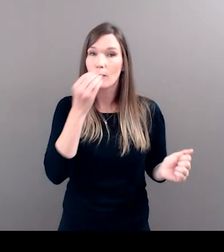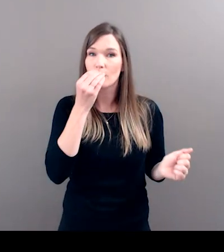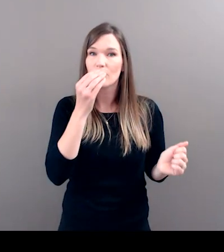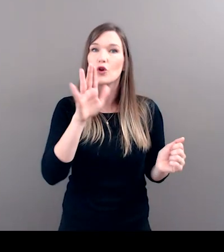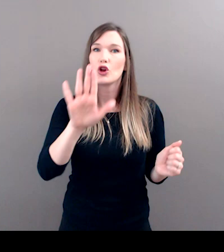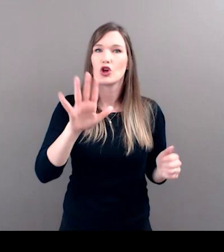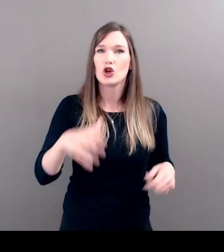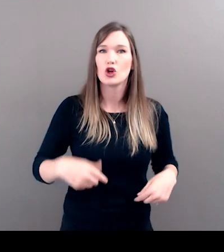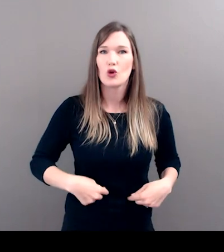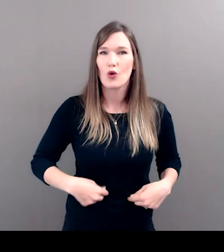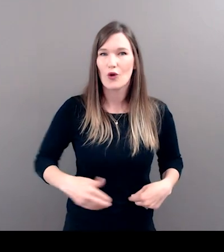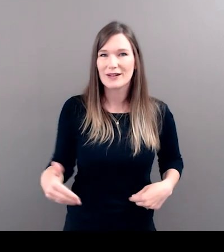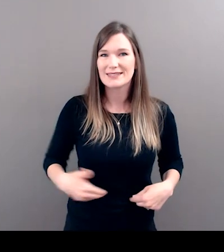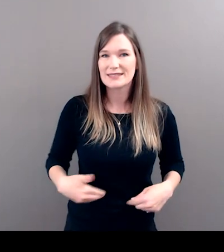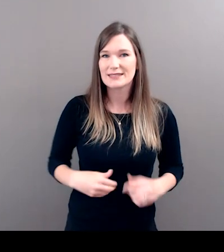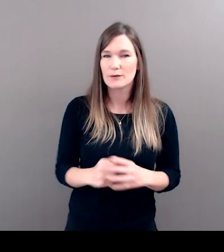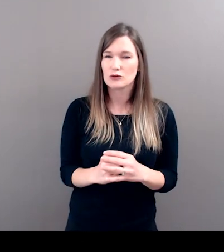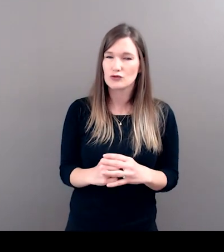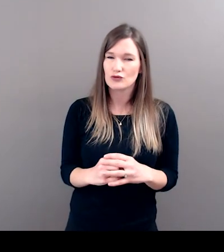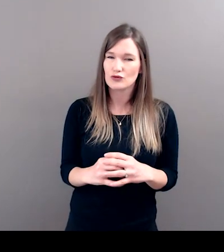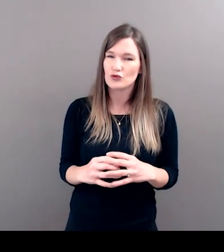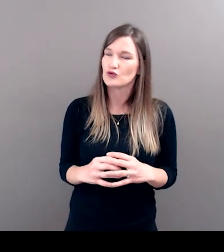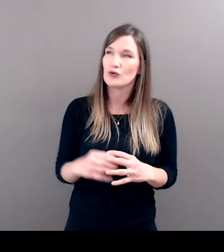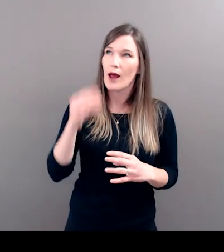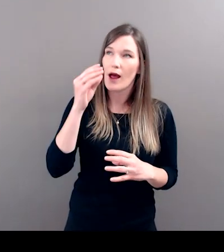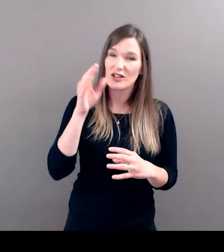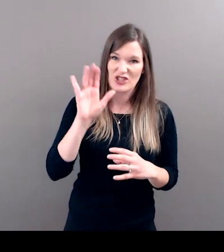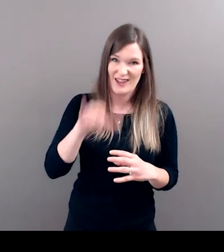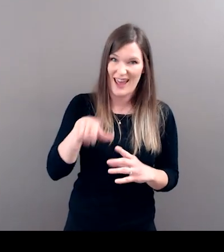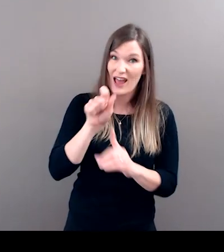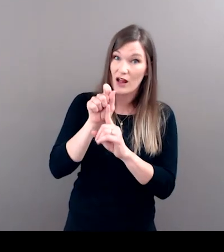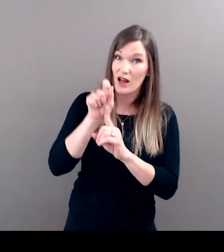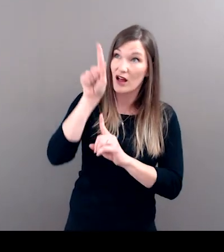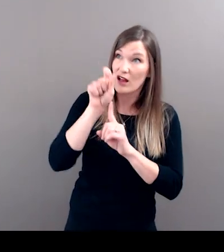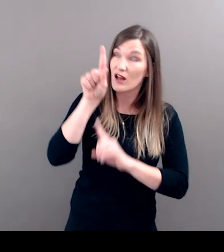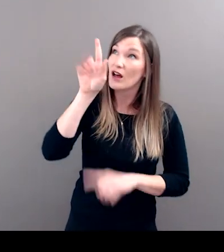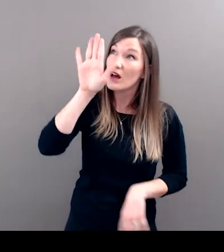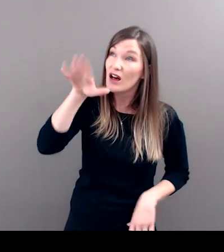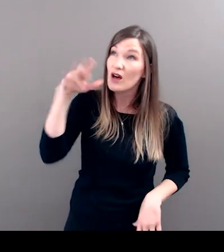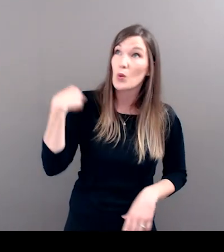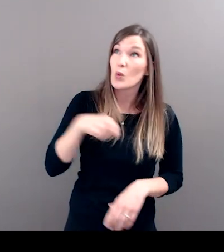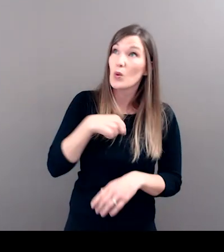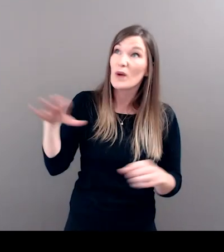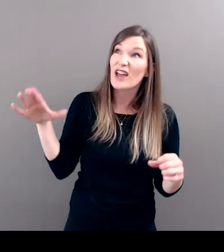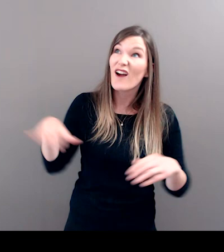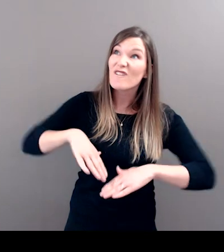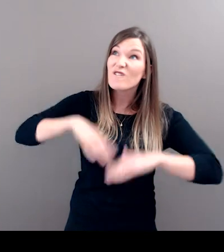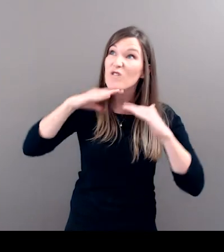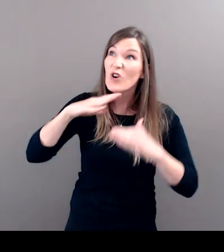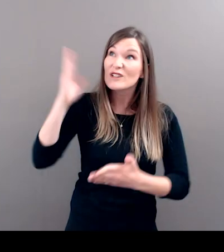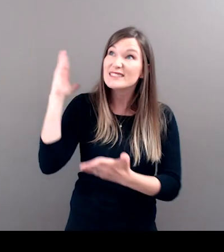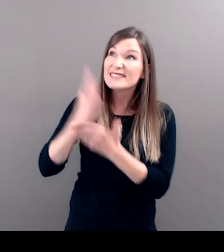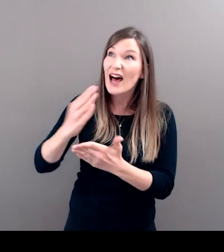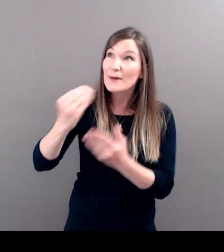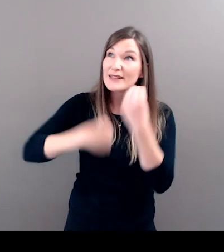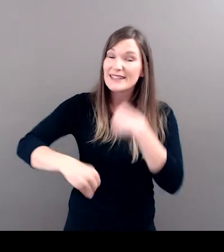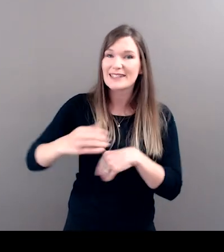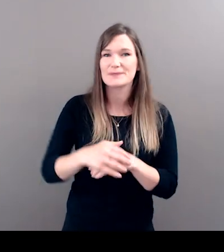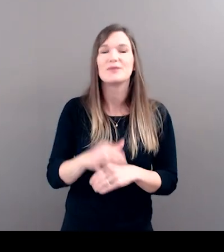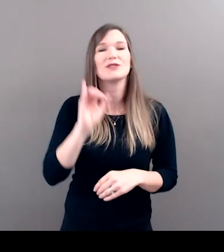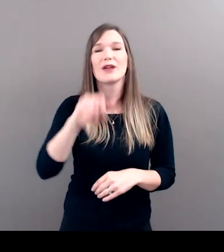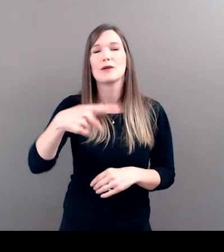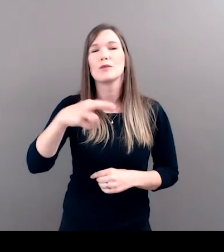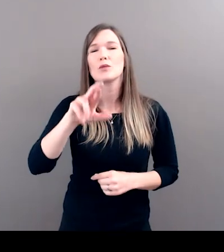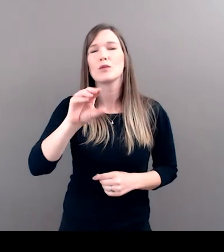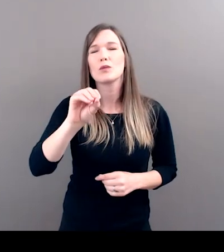full. They tell you that your stomach's too big. So our body interacts with space and sound and feeling and